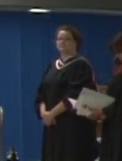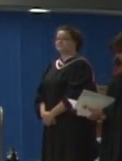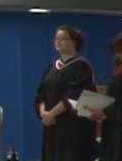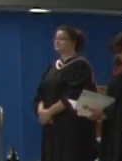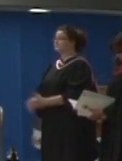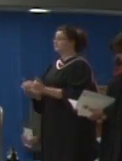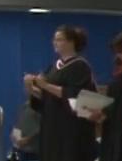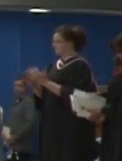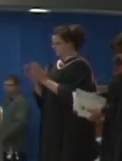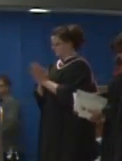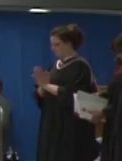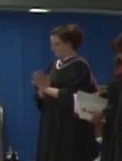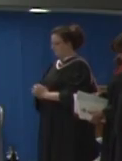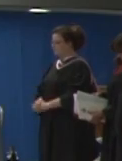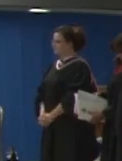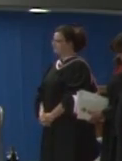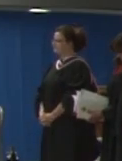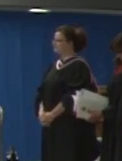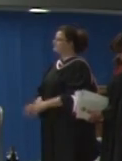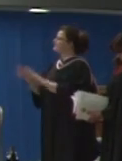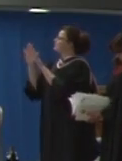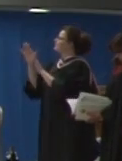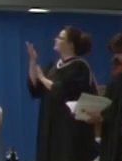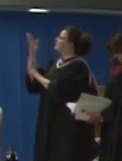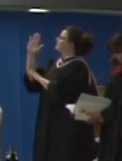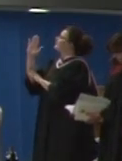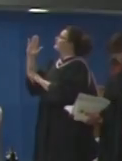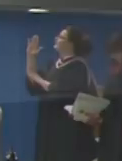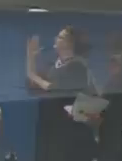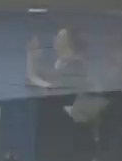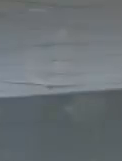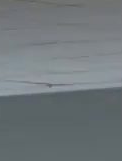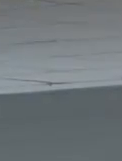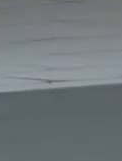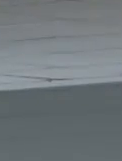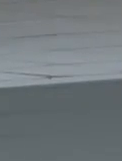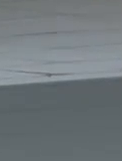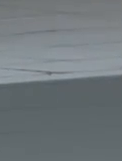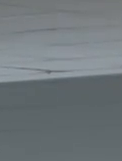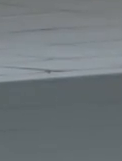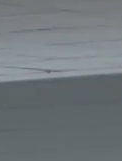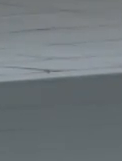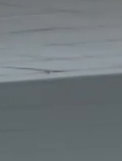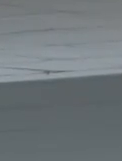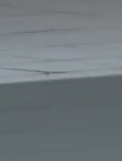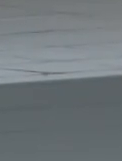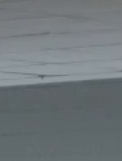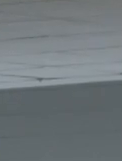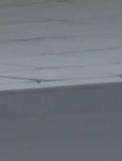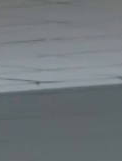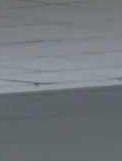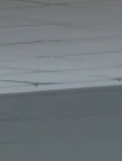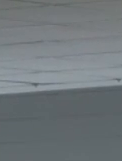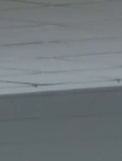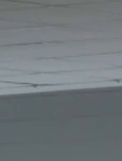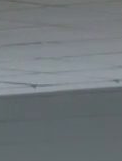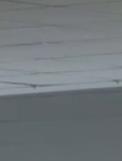Shall we pray? Wonderful God, it is with grateful hearts that we do gather here this